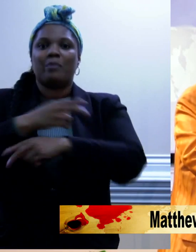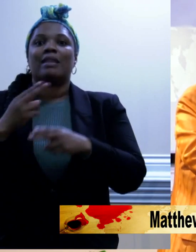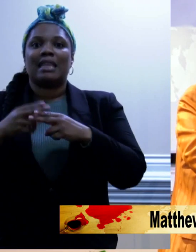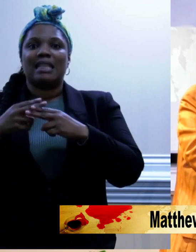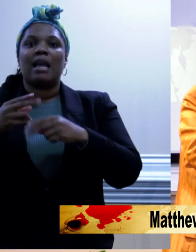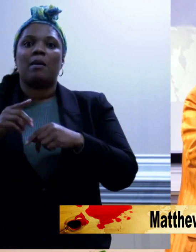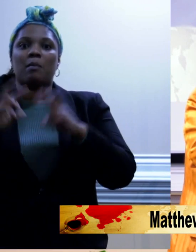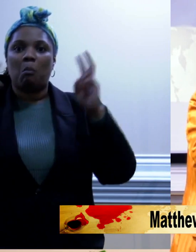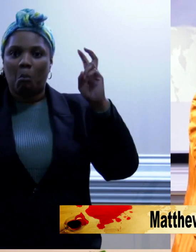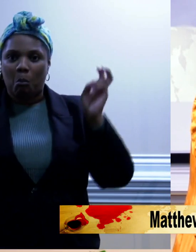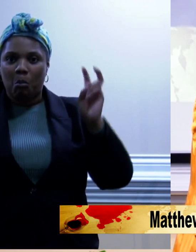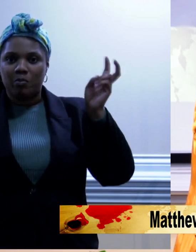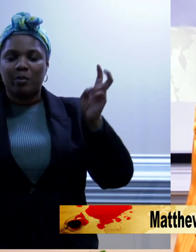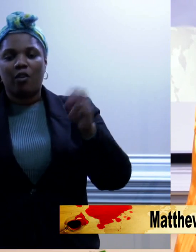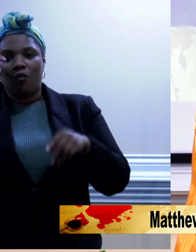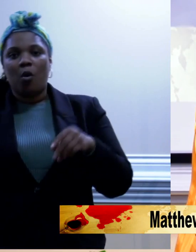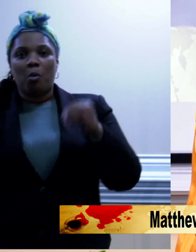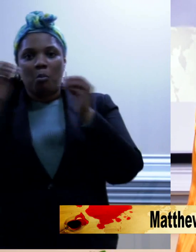again